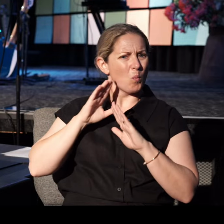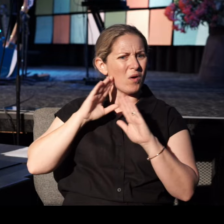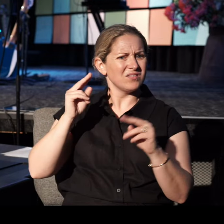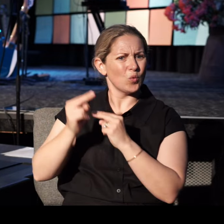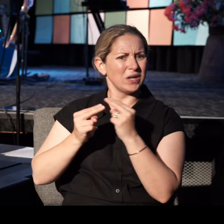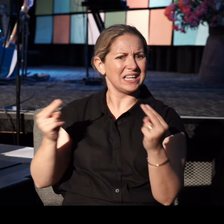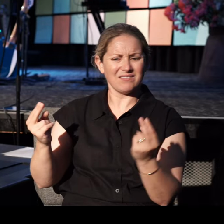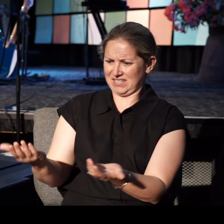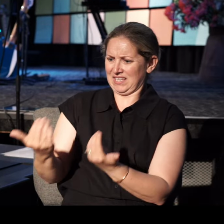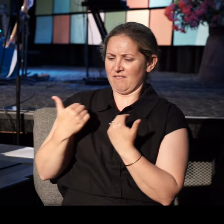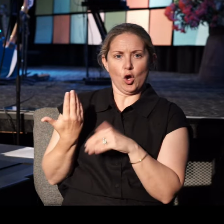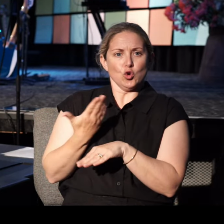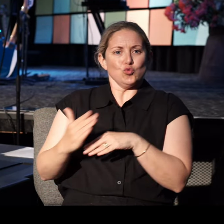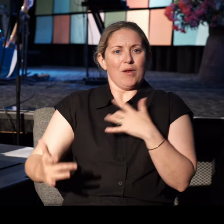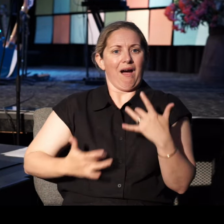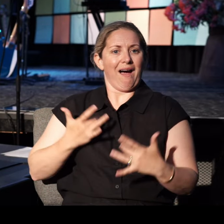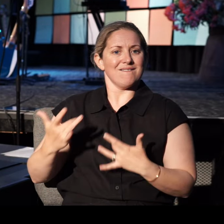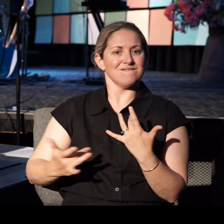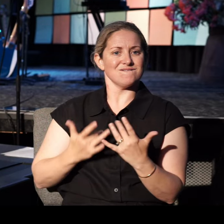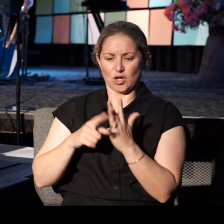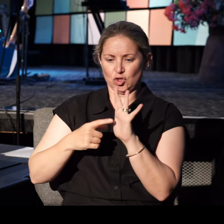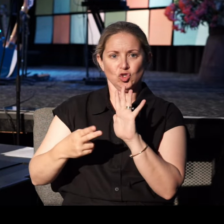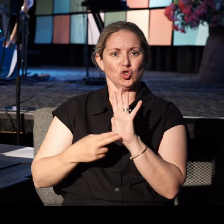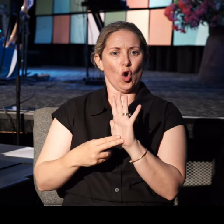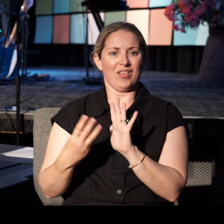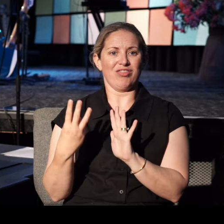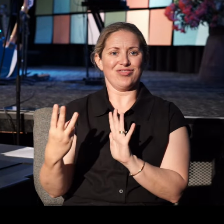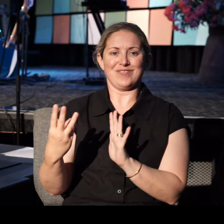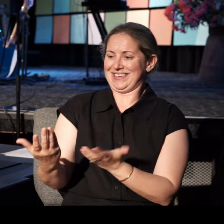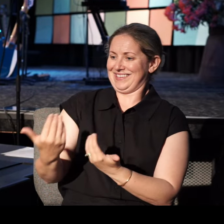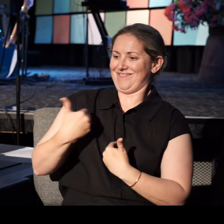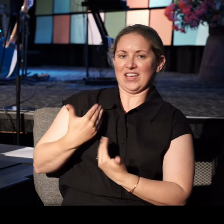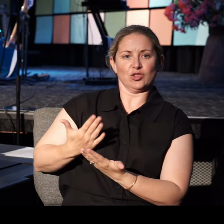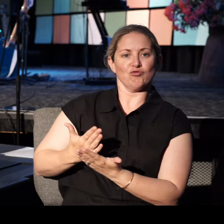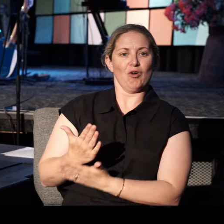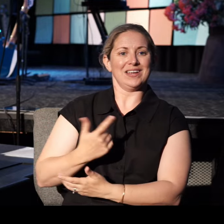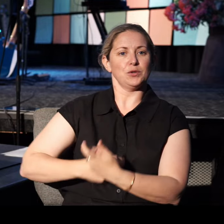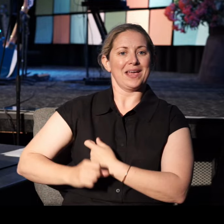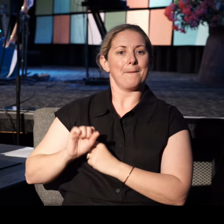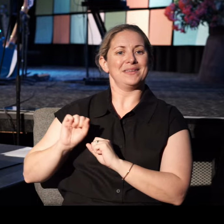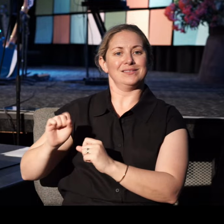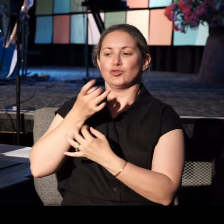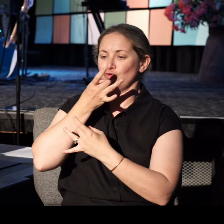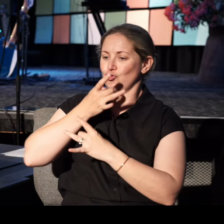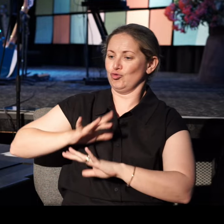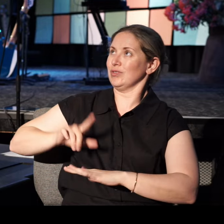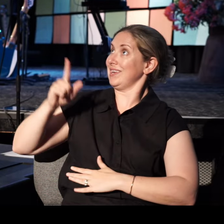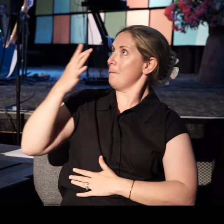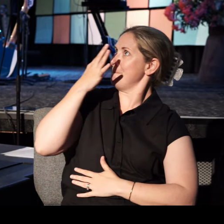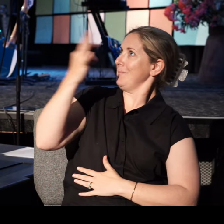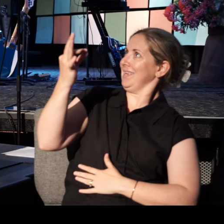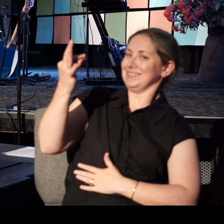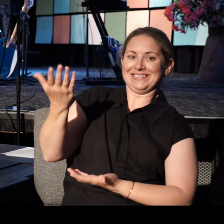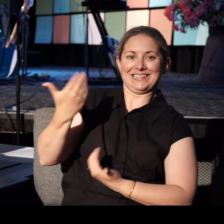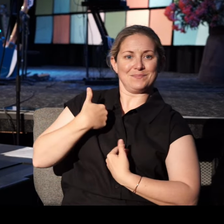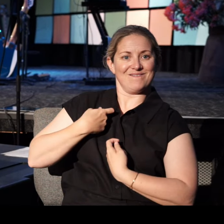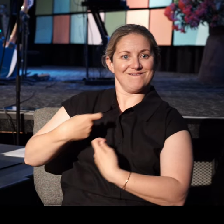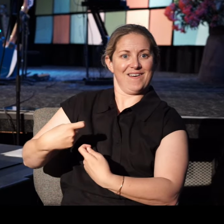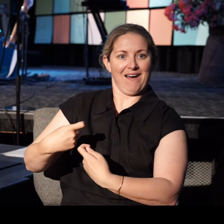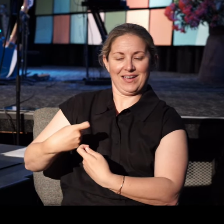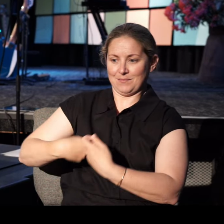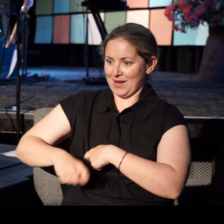We are born again by the Spirit, John 3. We are given the right to be children of God by His gracious selection, choice, and work.